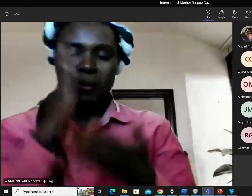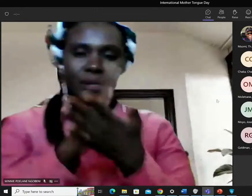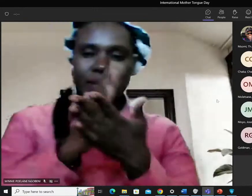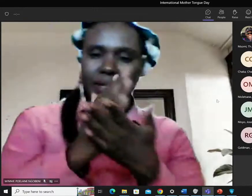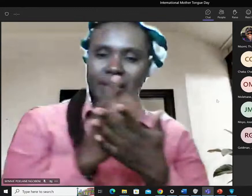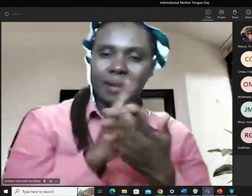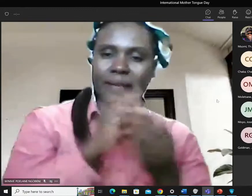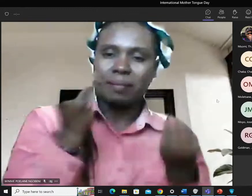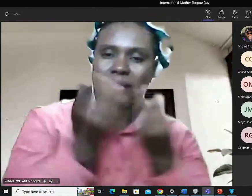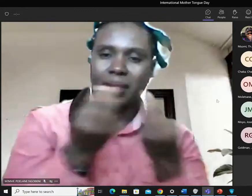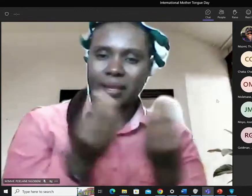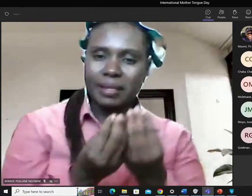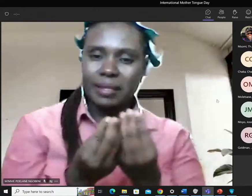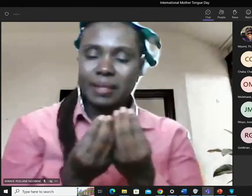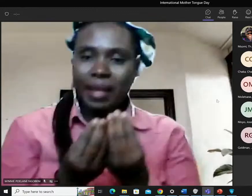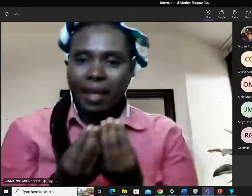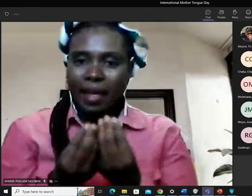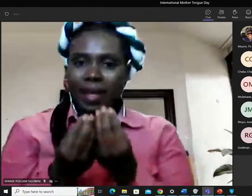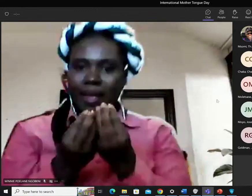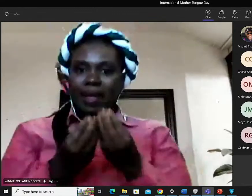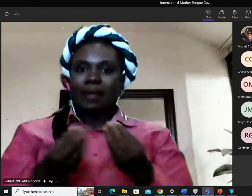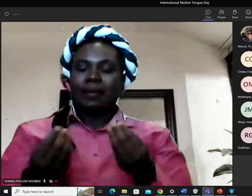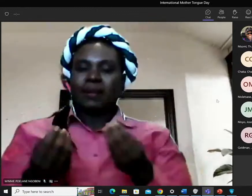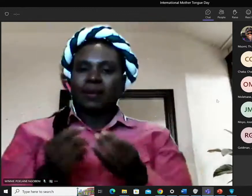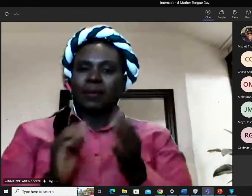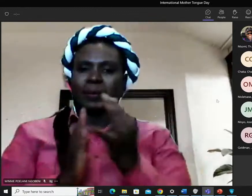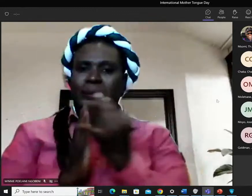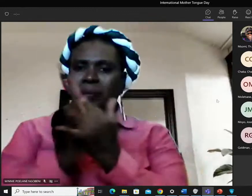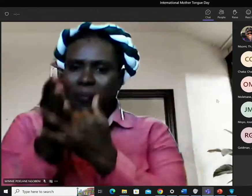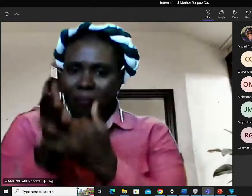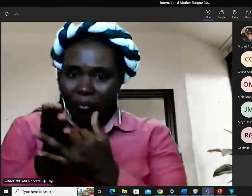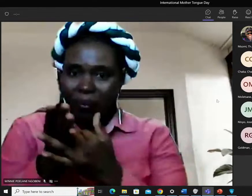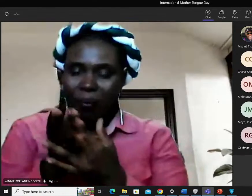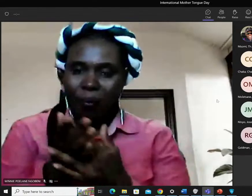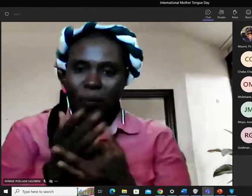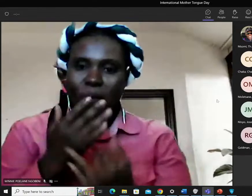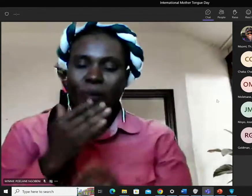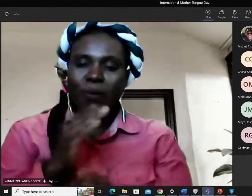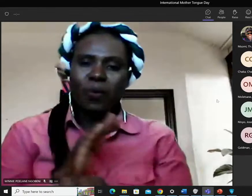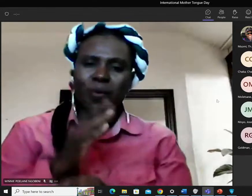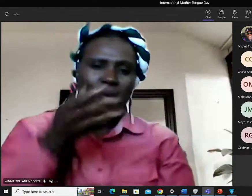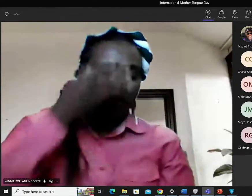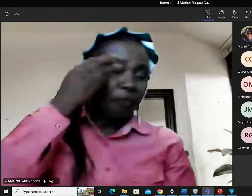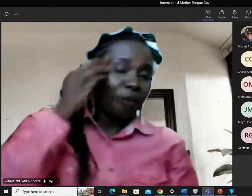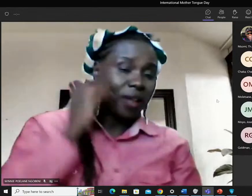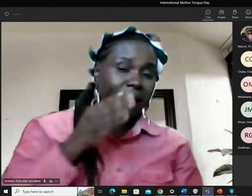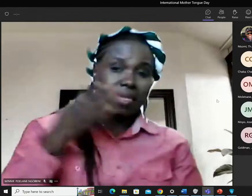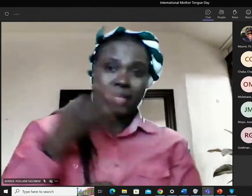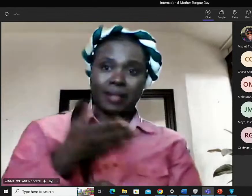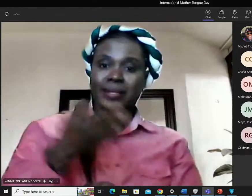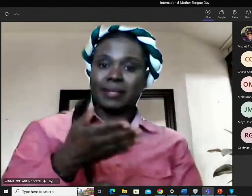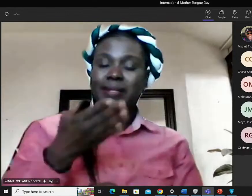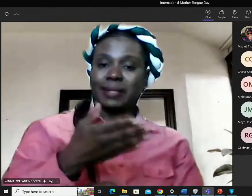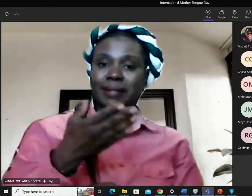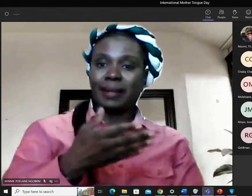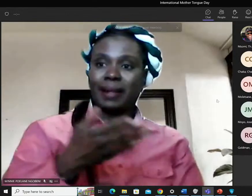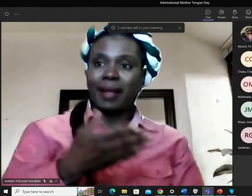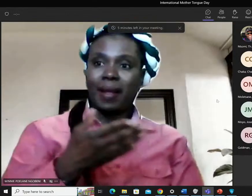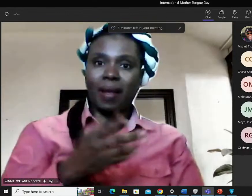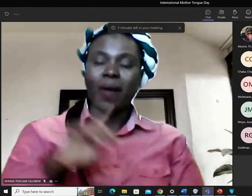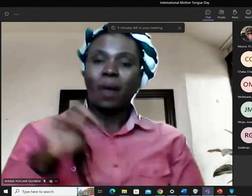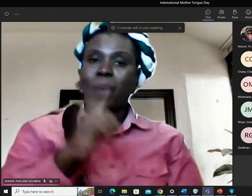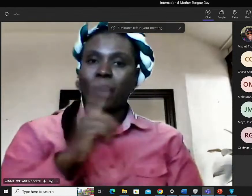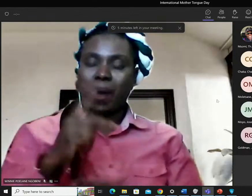those things, you can just come in and say, oh, by the way, you forgot this one. So what the project